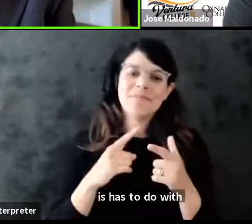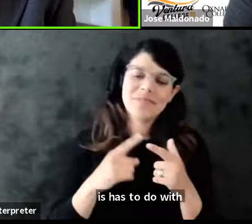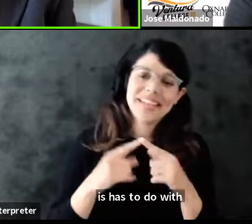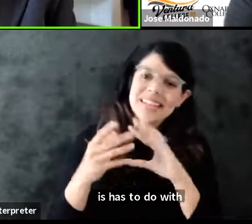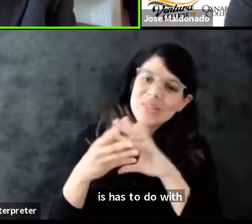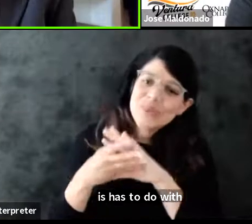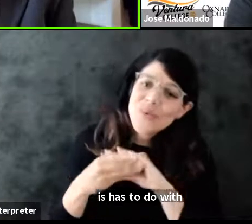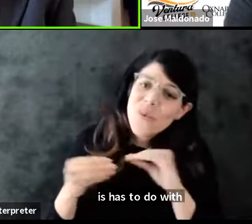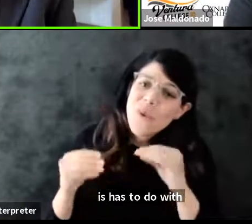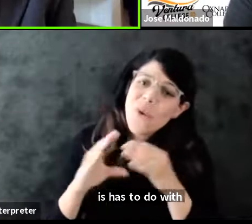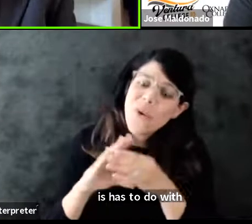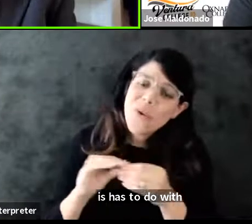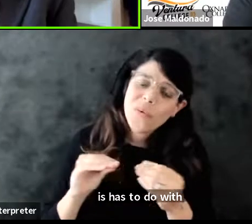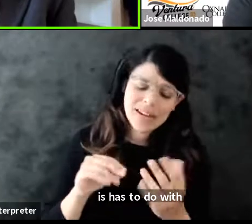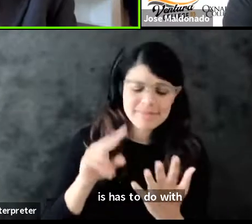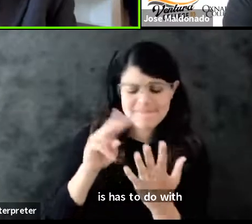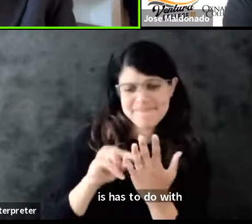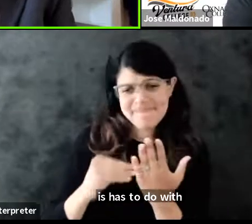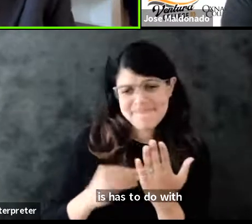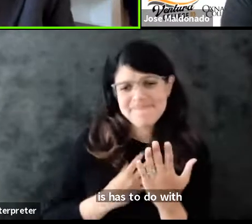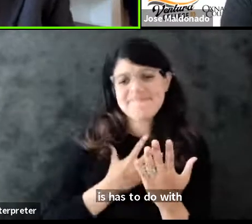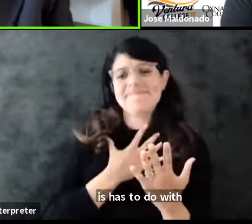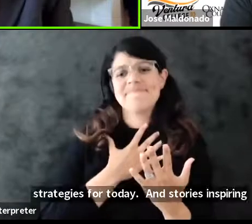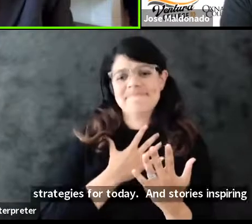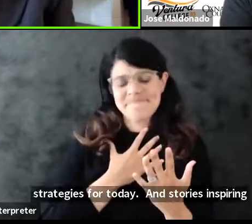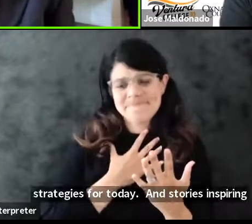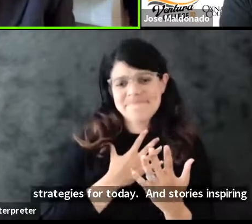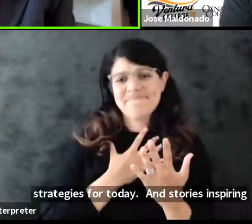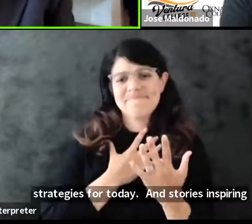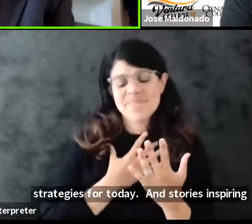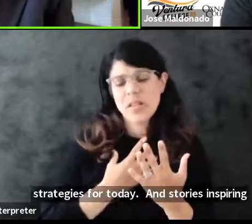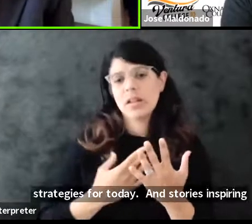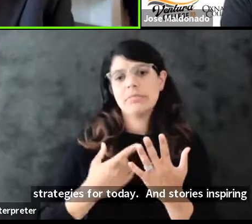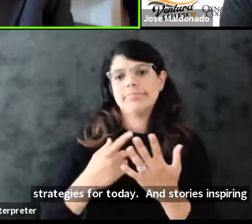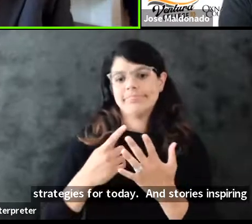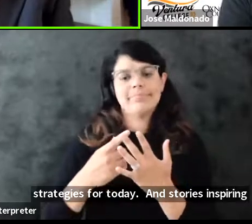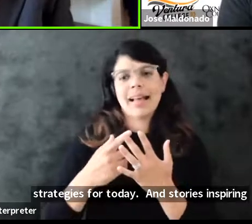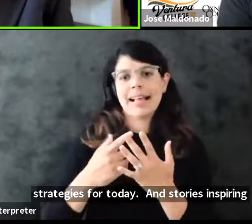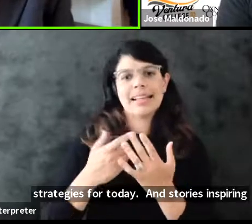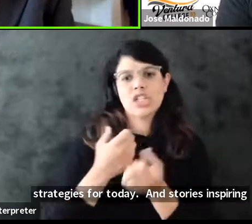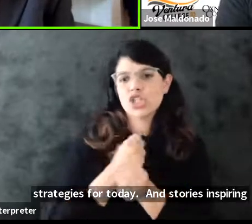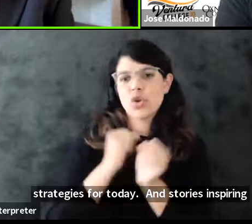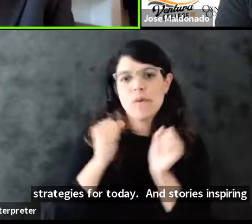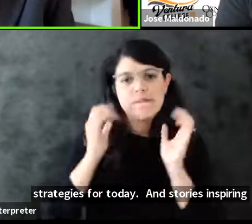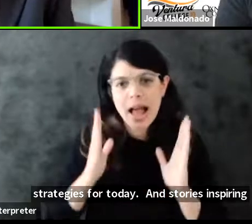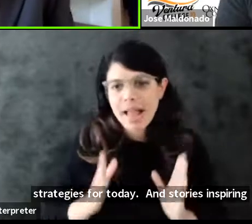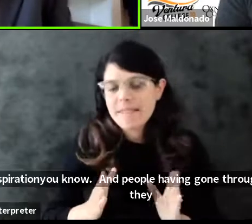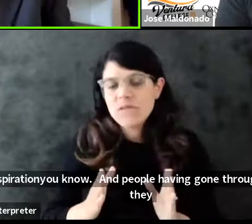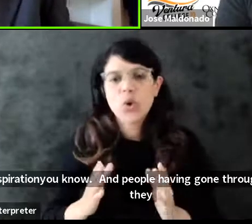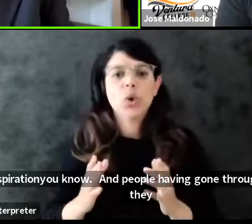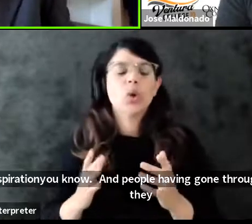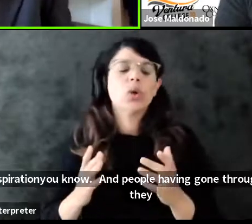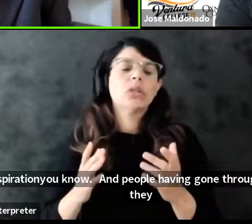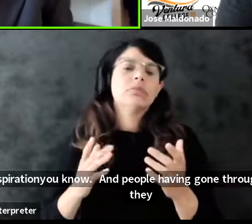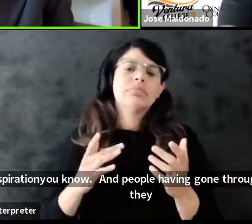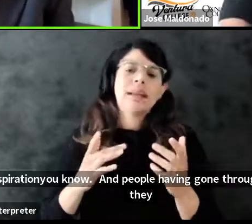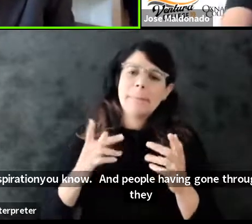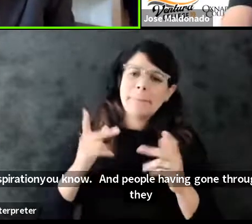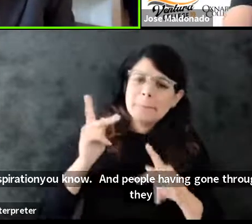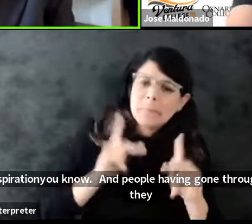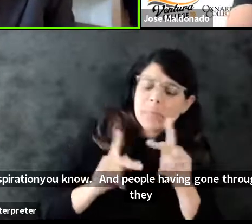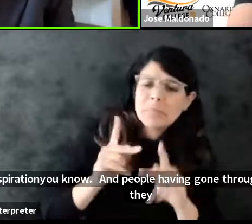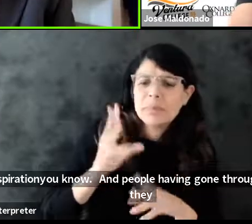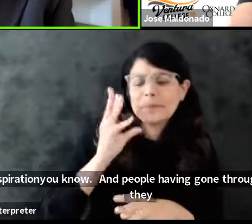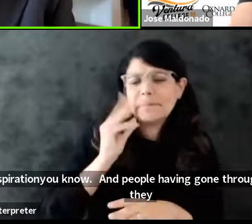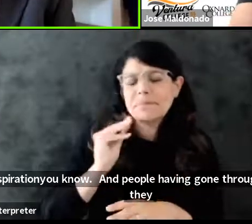inspiration, people haven't gone through stuff that they survived, you know what I mean? It kind of makes you feel good. I stay away from a lot of